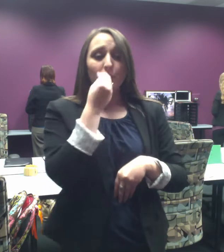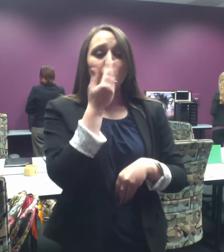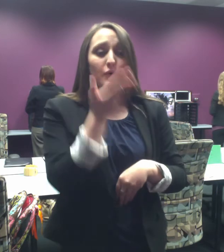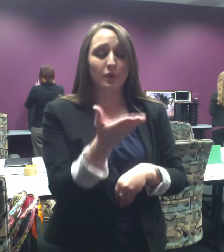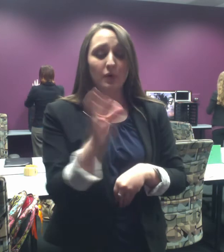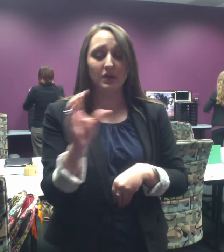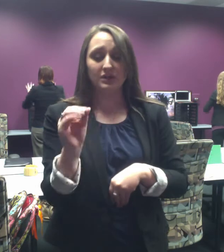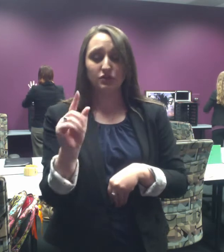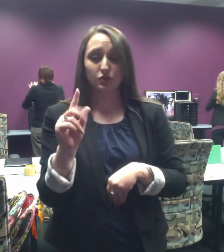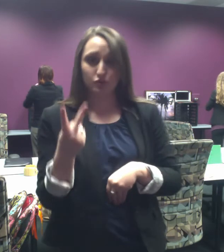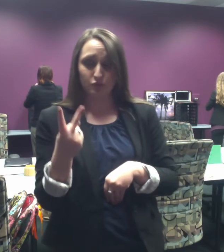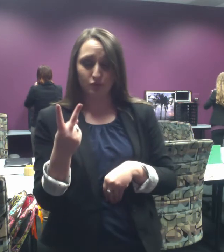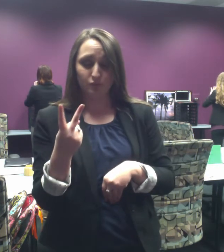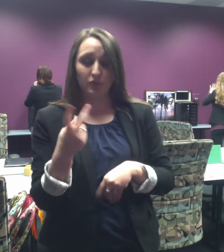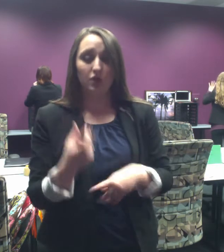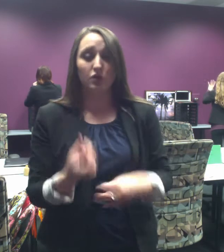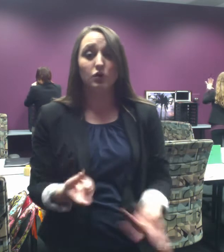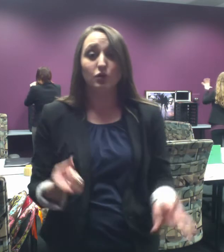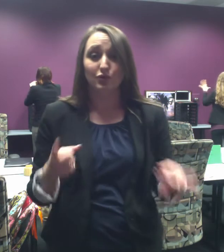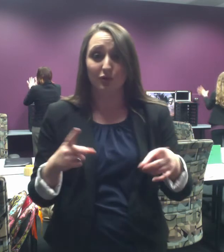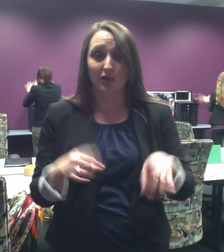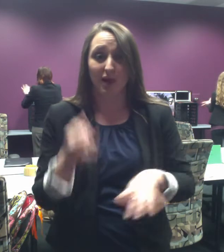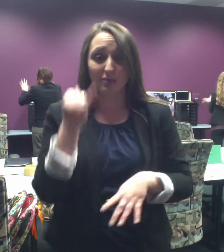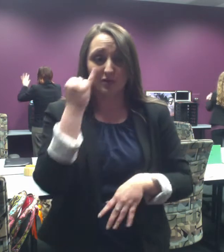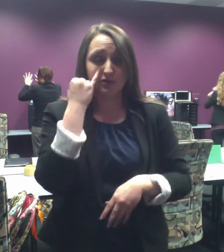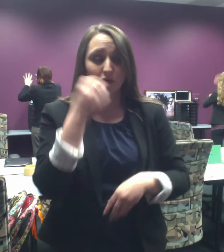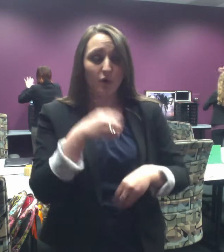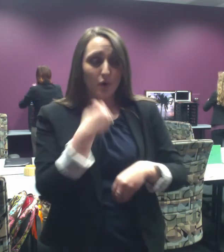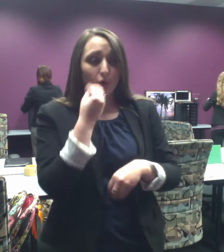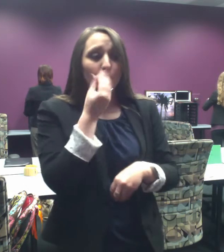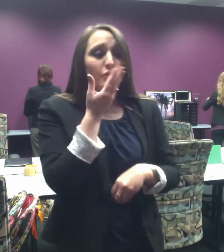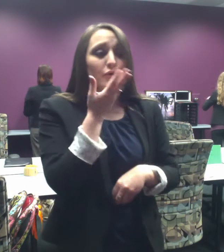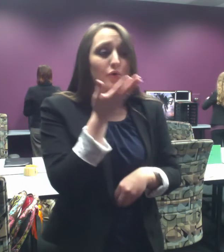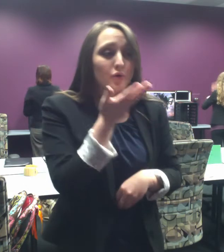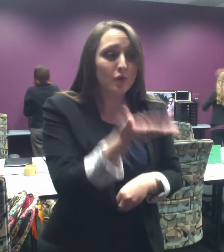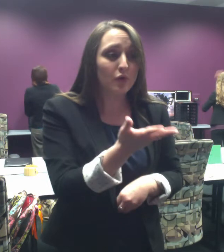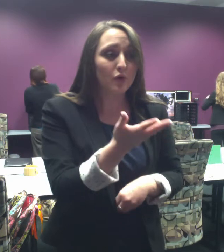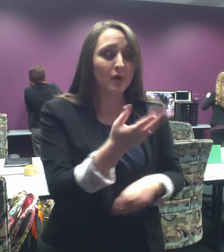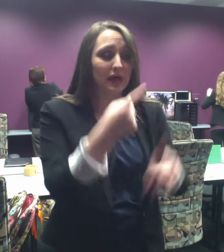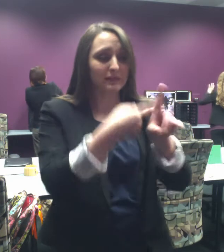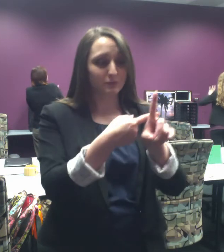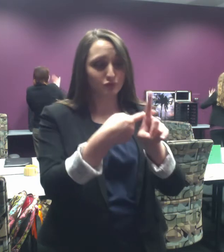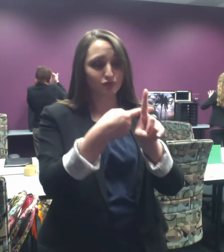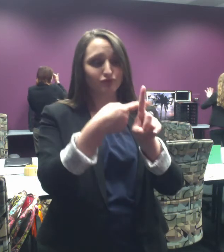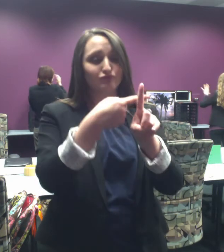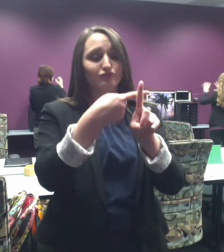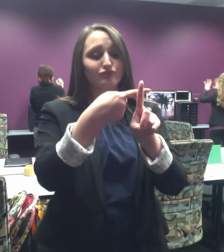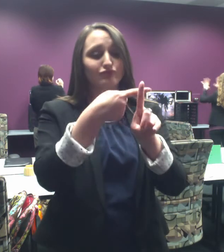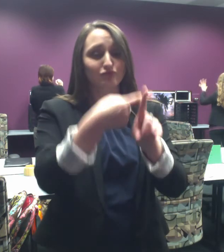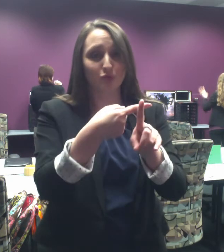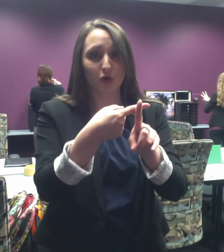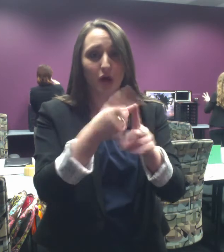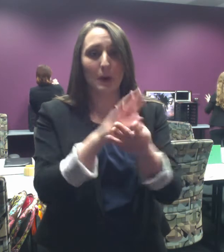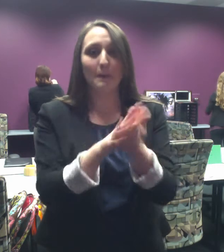one. Right? Like when you're cooking and the steam from the pan hits the lid. Okay, that's one.